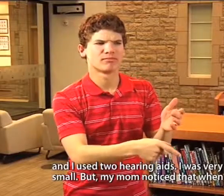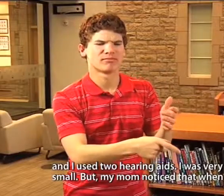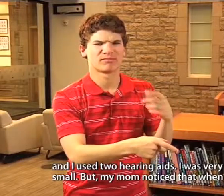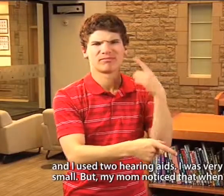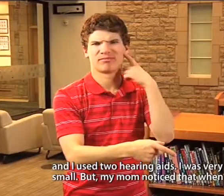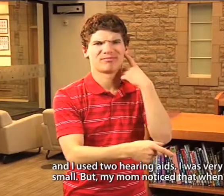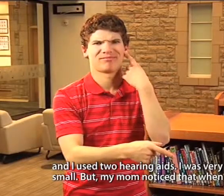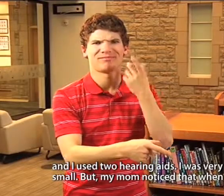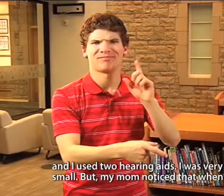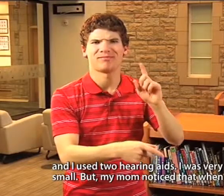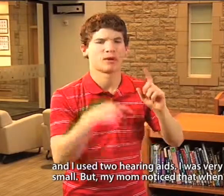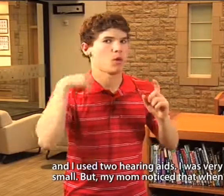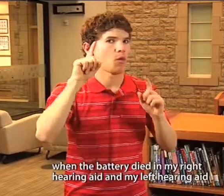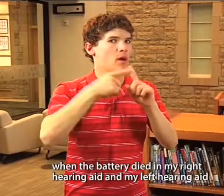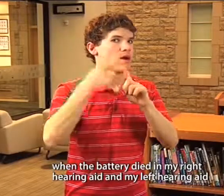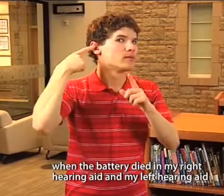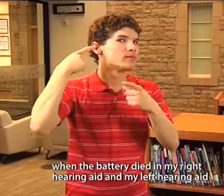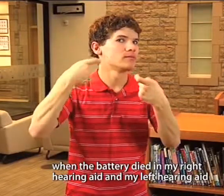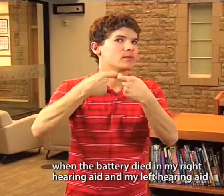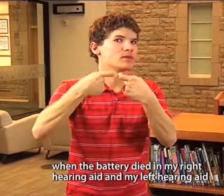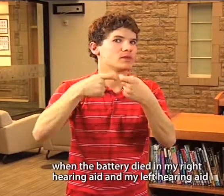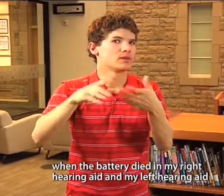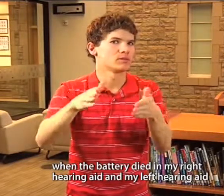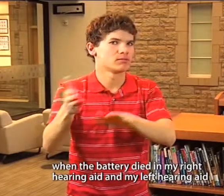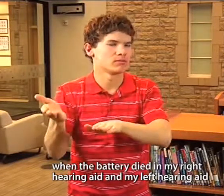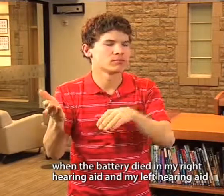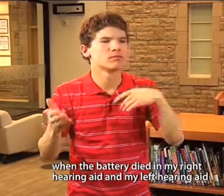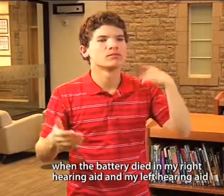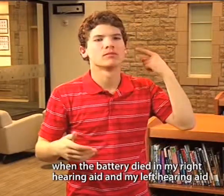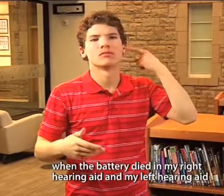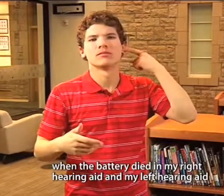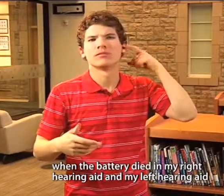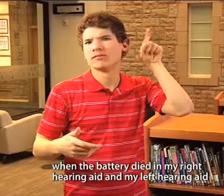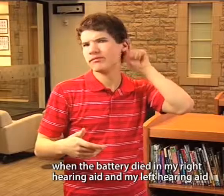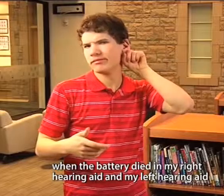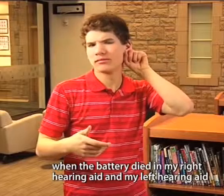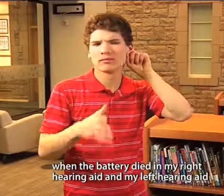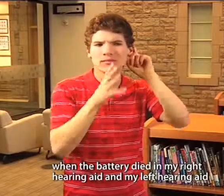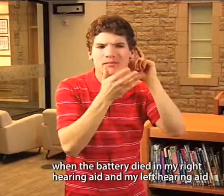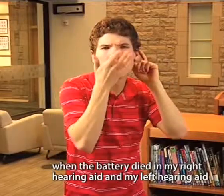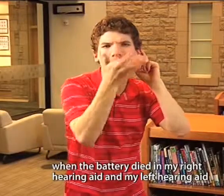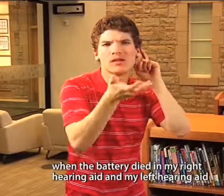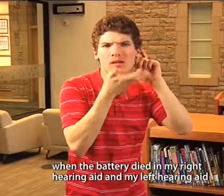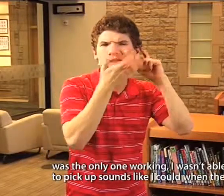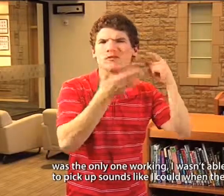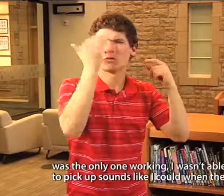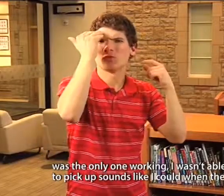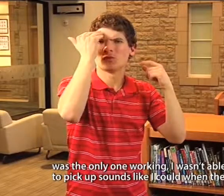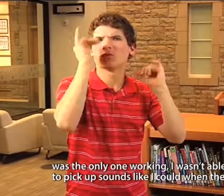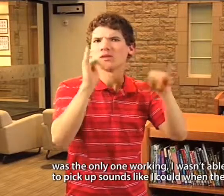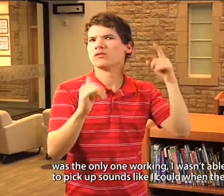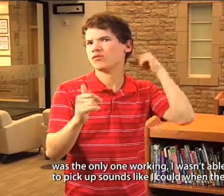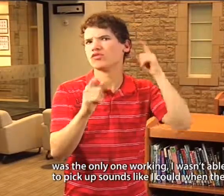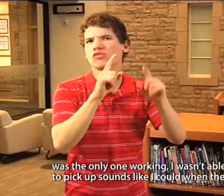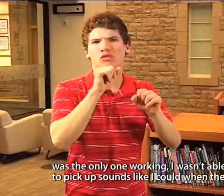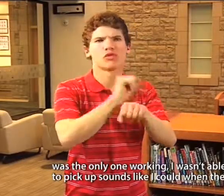But my mom noticed that when the battery died in my right hearing aid, and my left hearing aid was the only one working, I